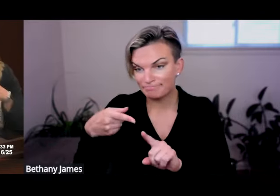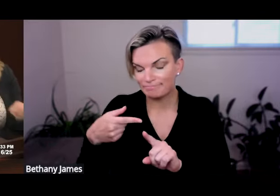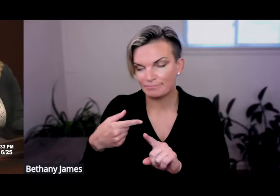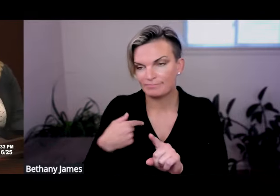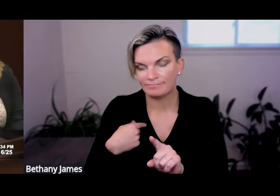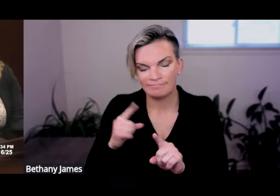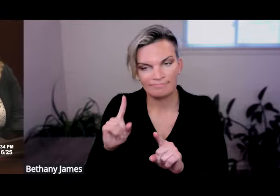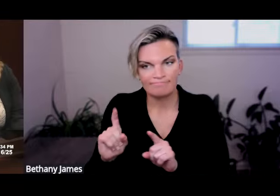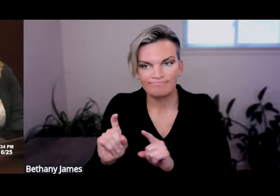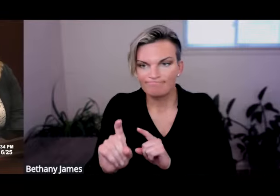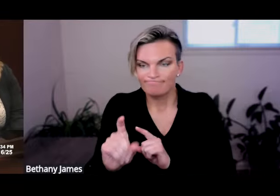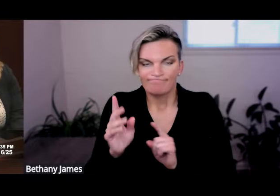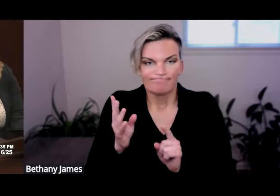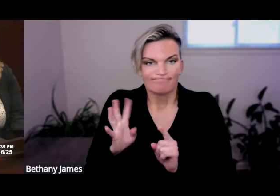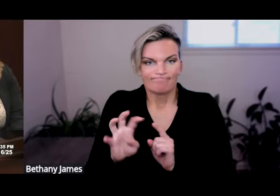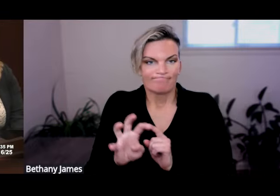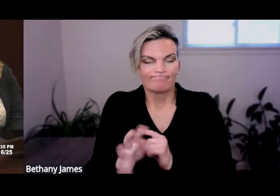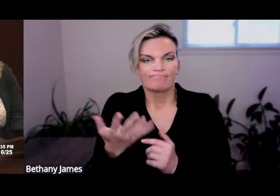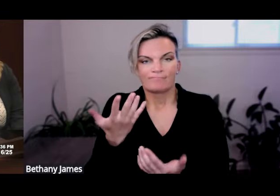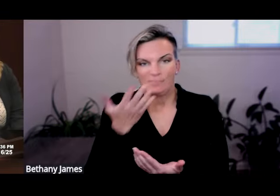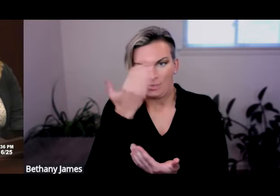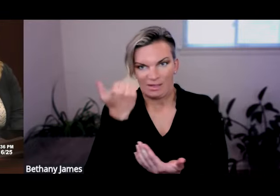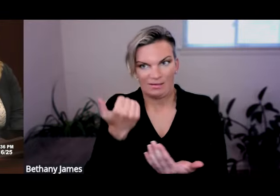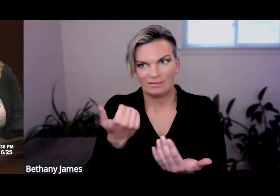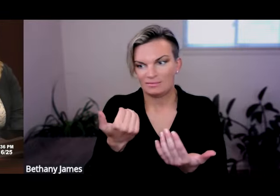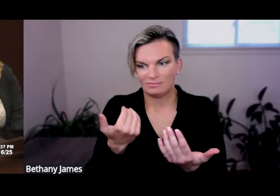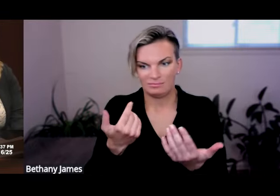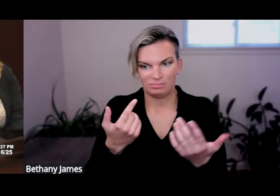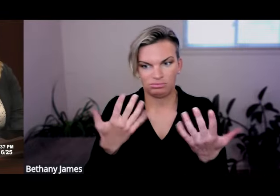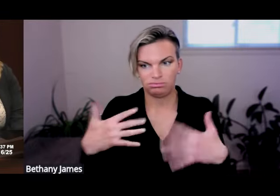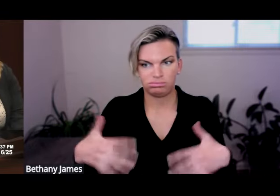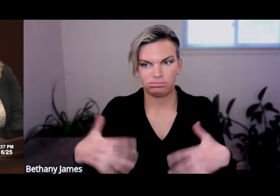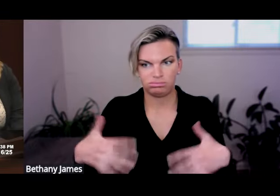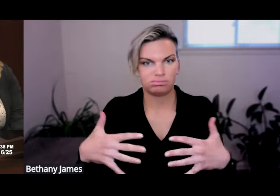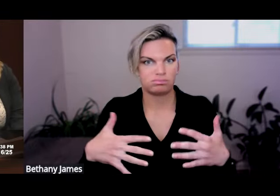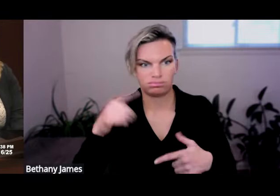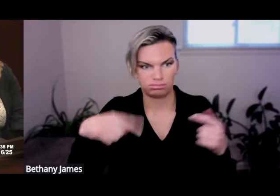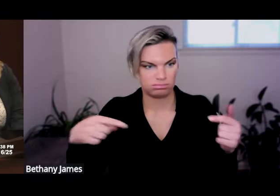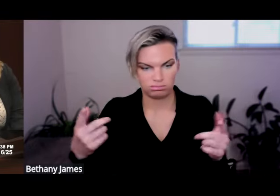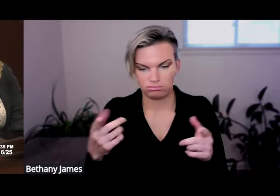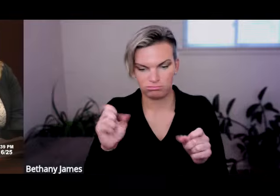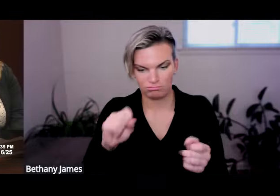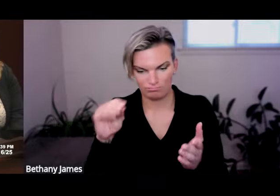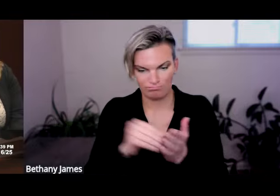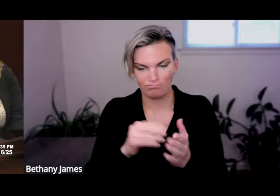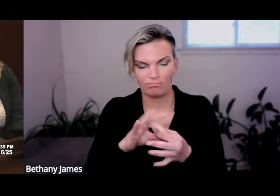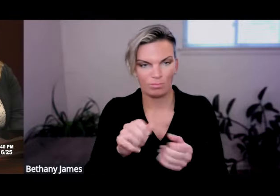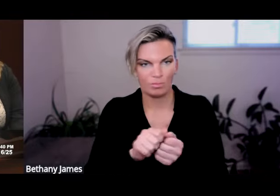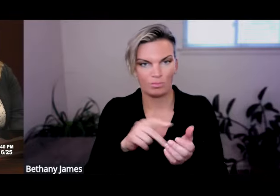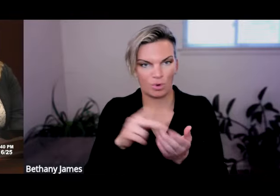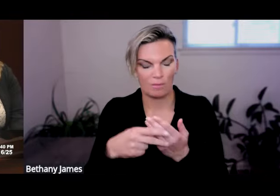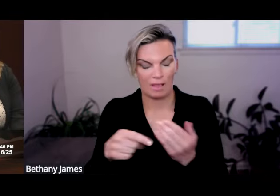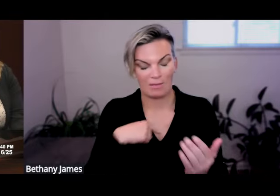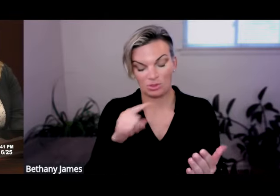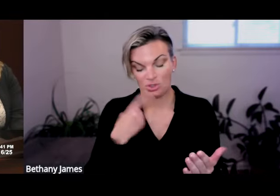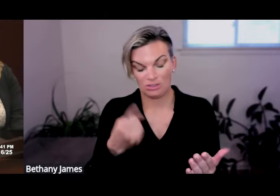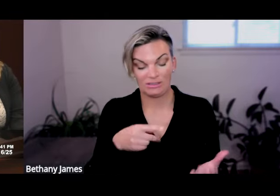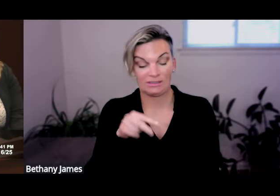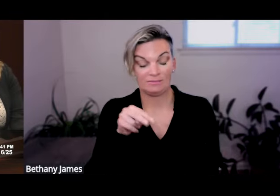ton of variables with just programming, et cetera. But as I read just the plain text of this, I'm looking